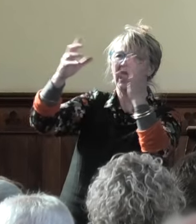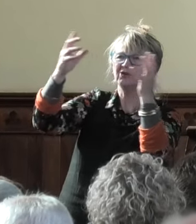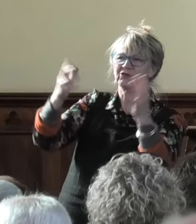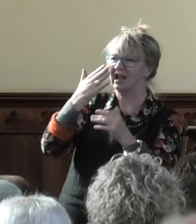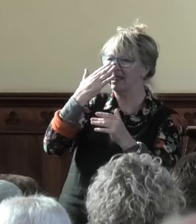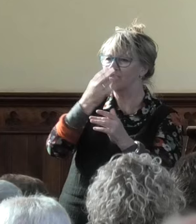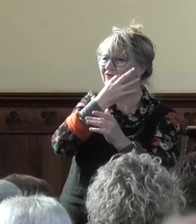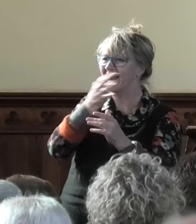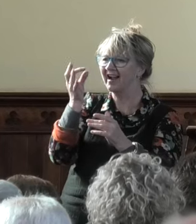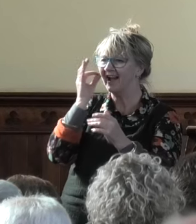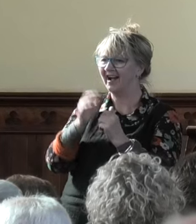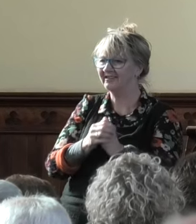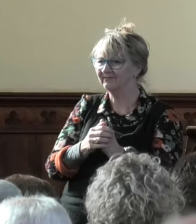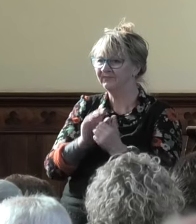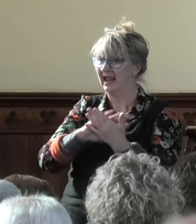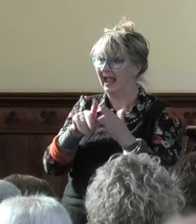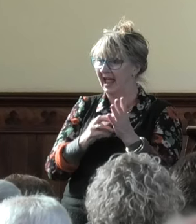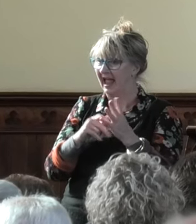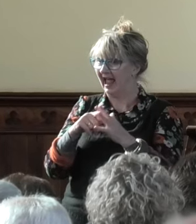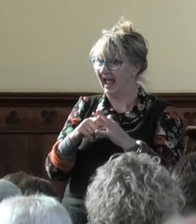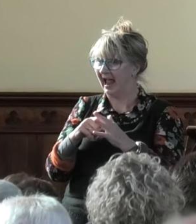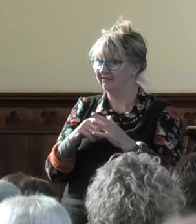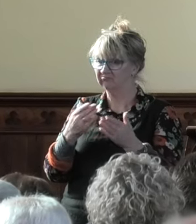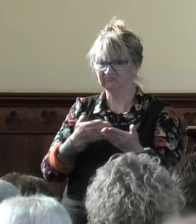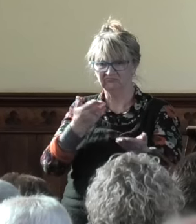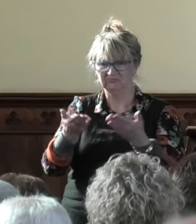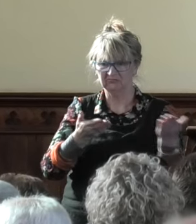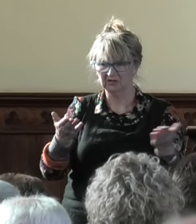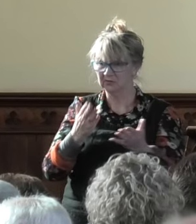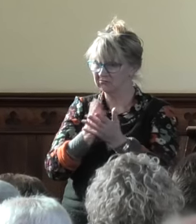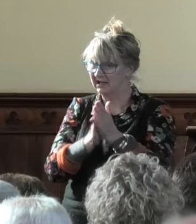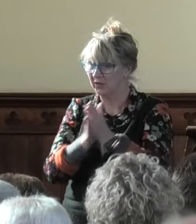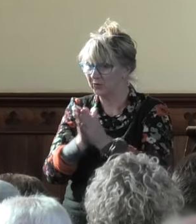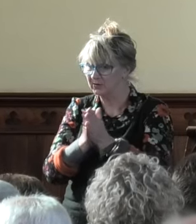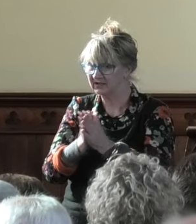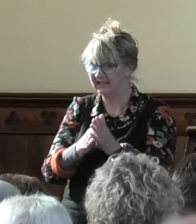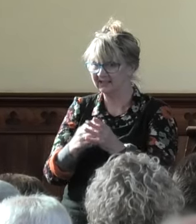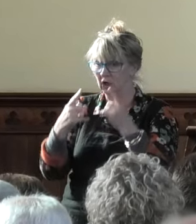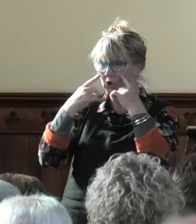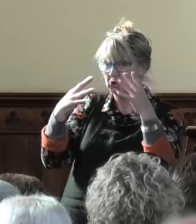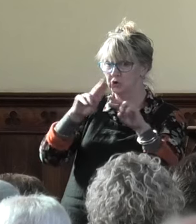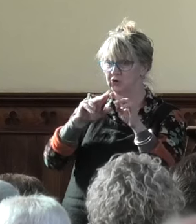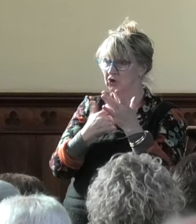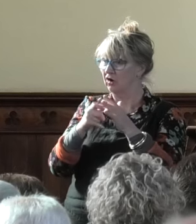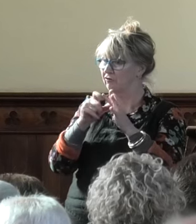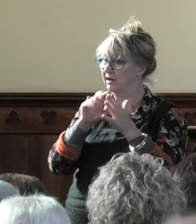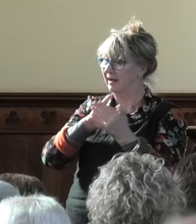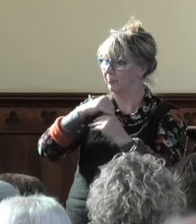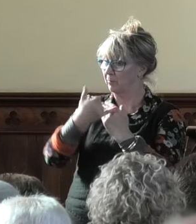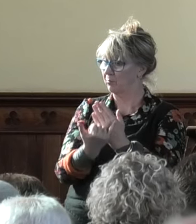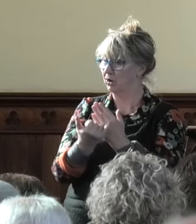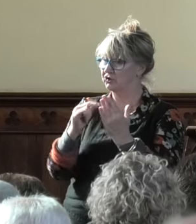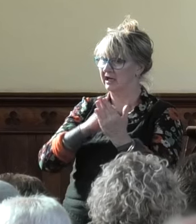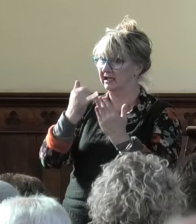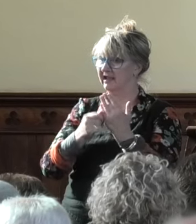Recently, Rin and Hank enjoyed serving with MMM, and Rin enthusiastically showed Fred around a project they were working on in North Summit